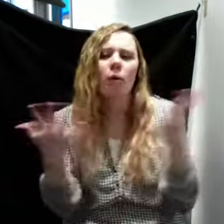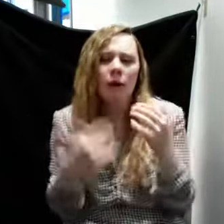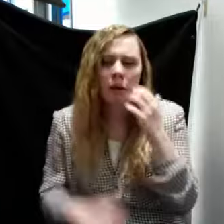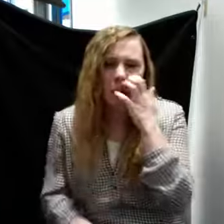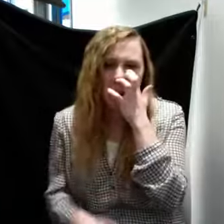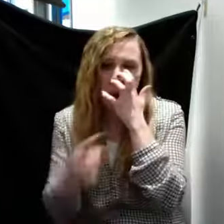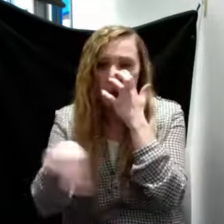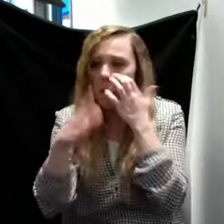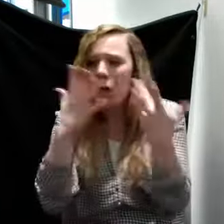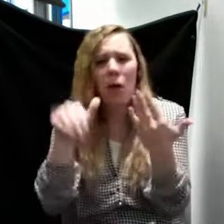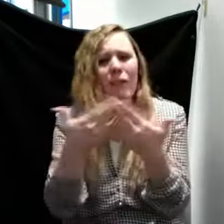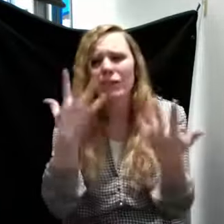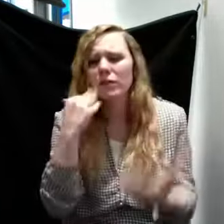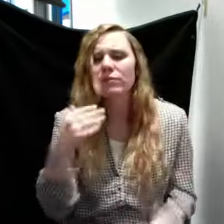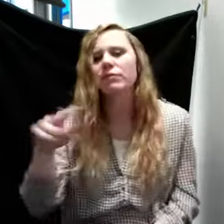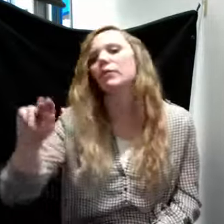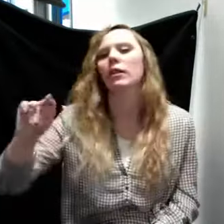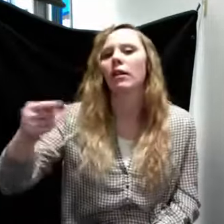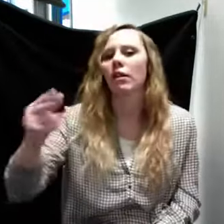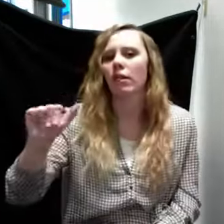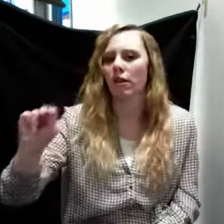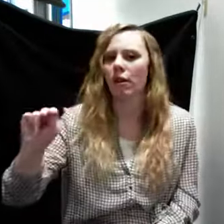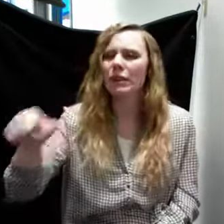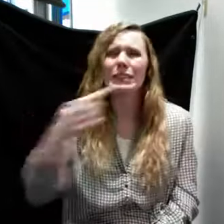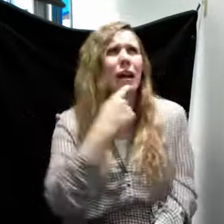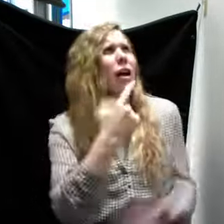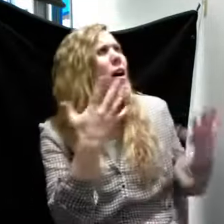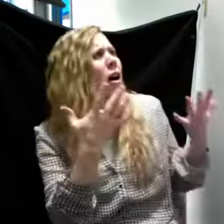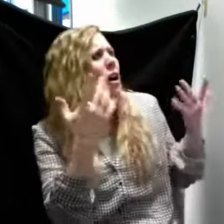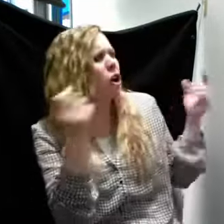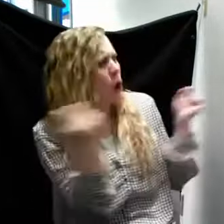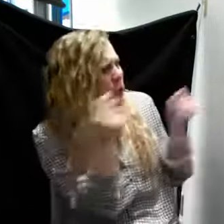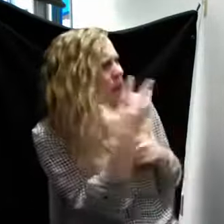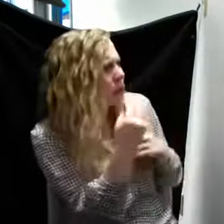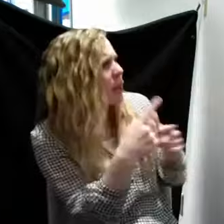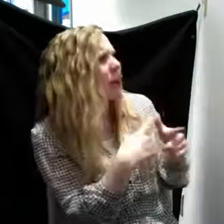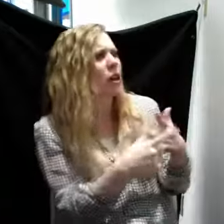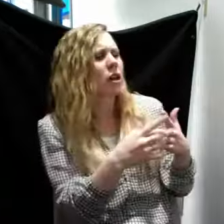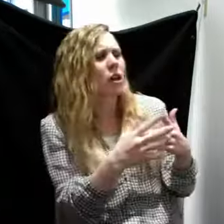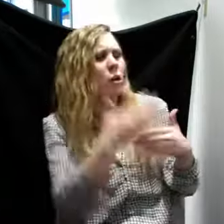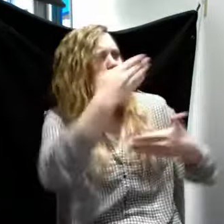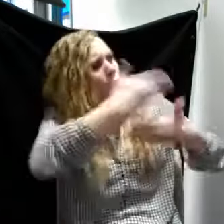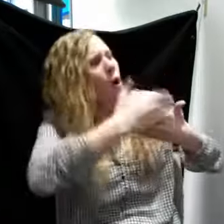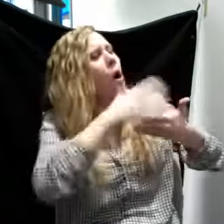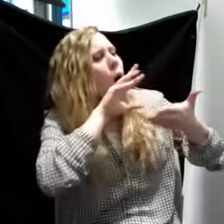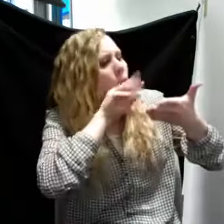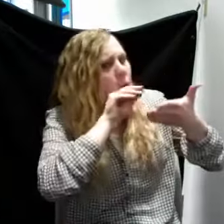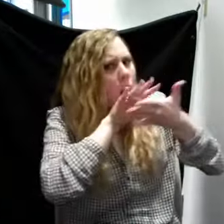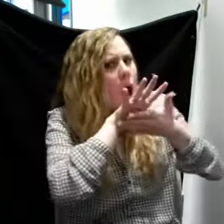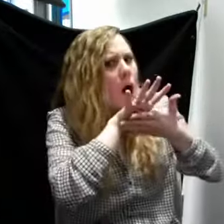it. Hey? When it's cold outside and you breathe on the window glass. Okay, that's one. Cold outside,